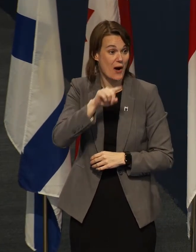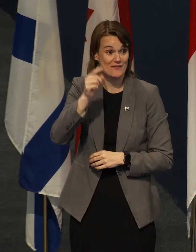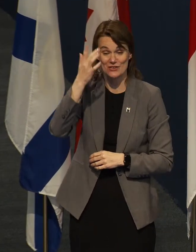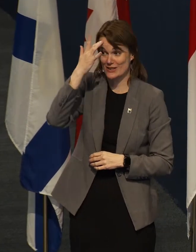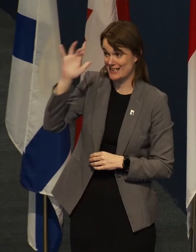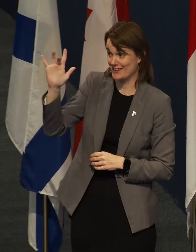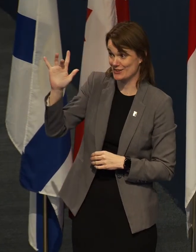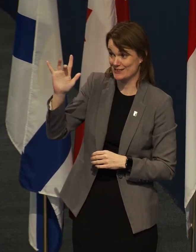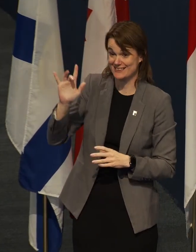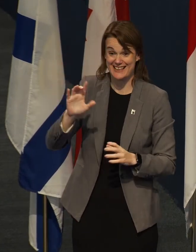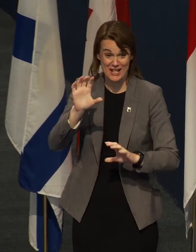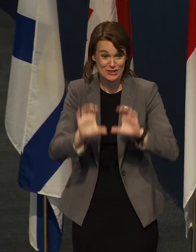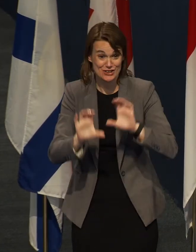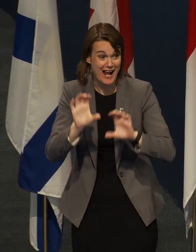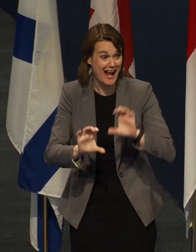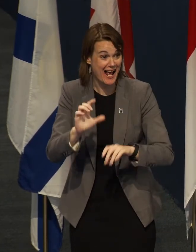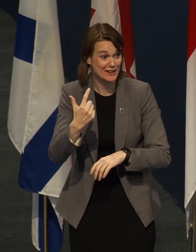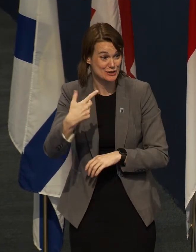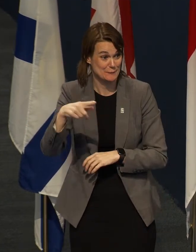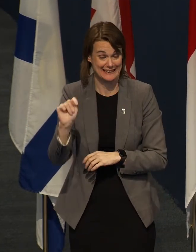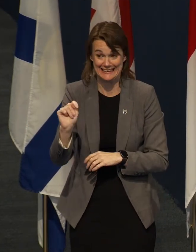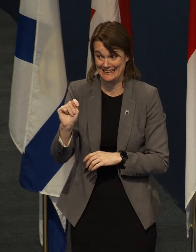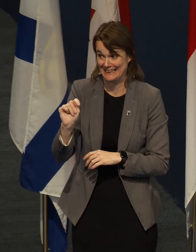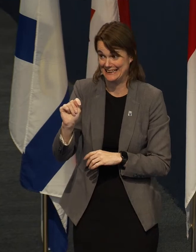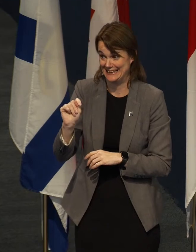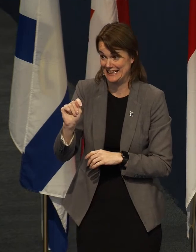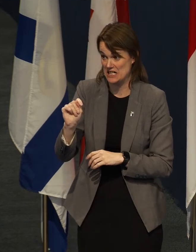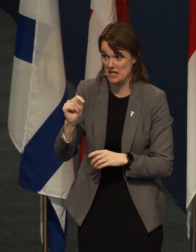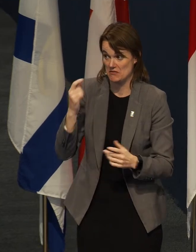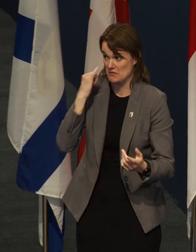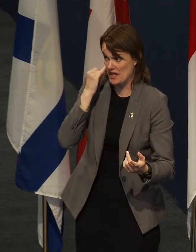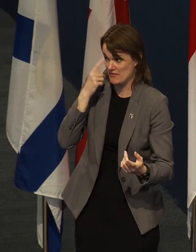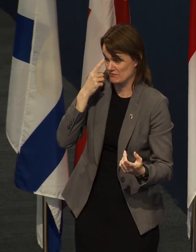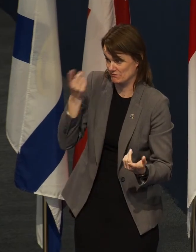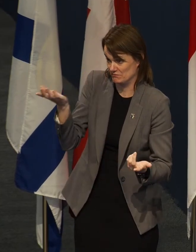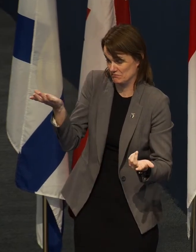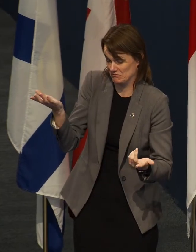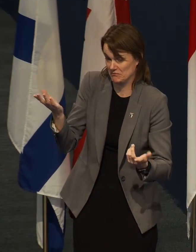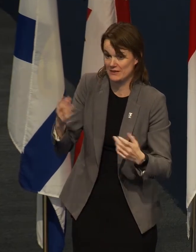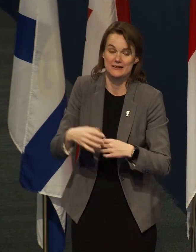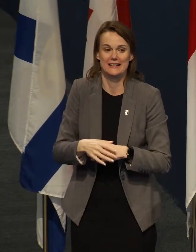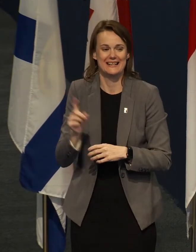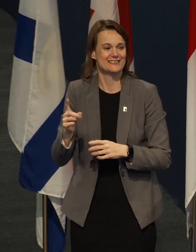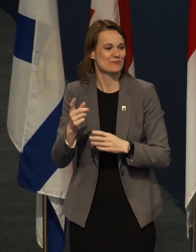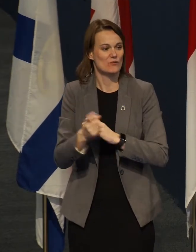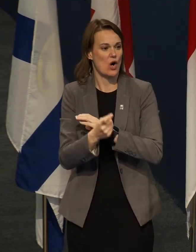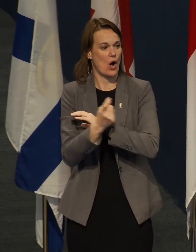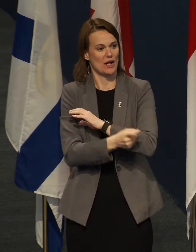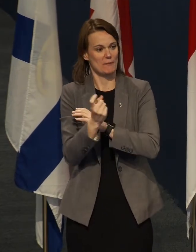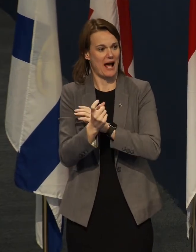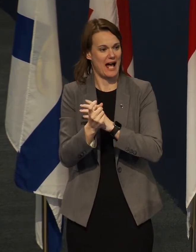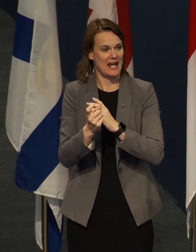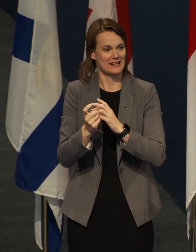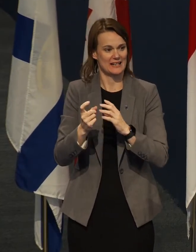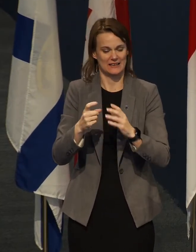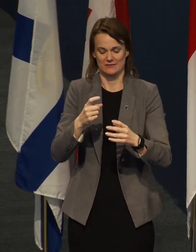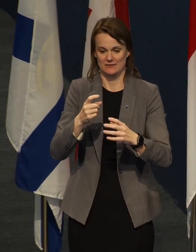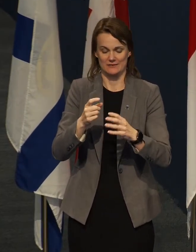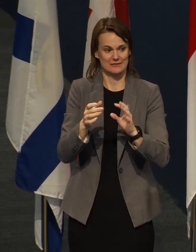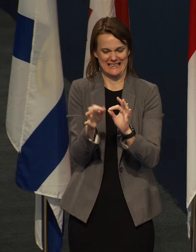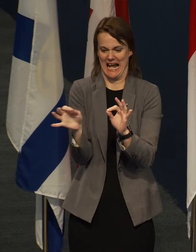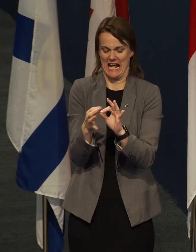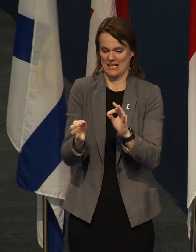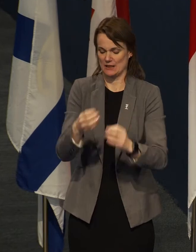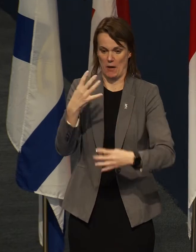and Chat GPT. Now, if you're not familiar with Chat GPT, it's an automatic generation of